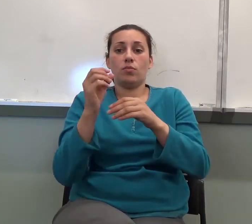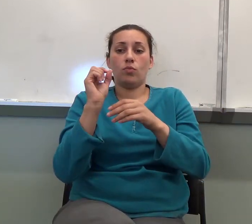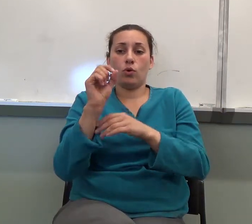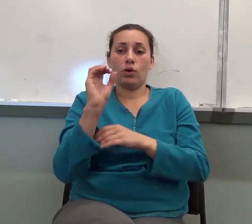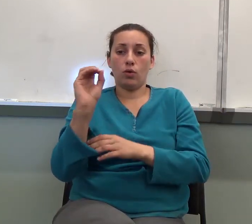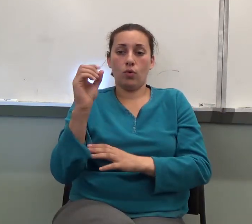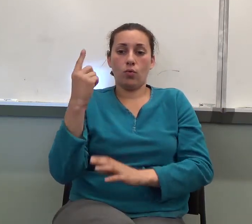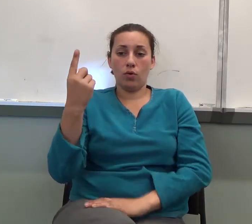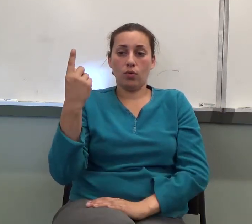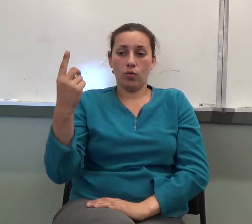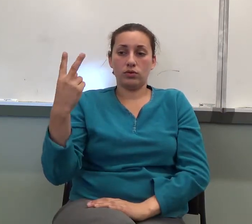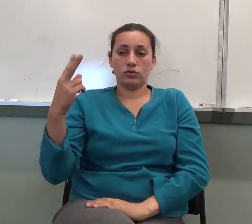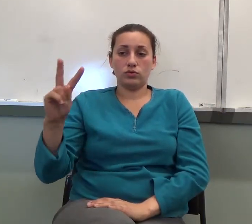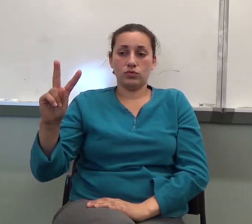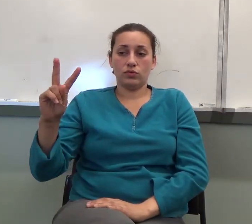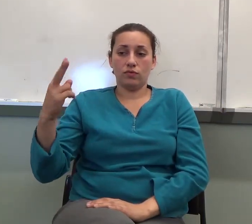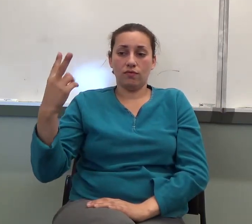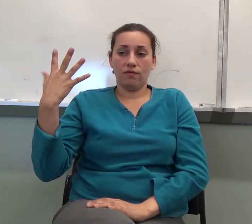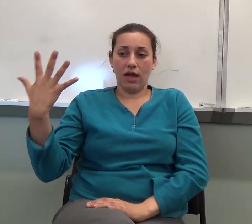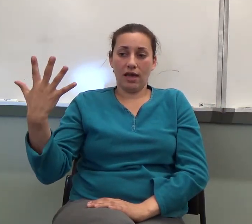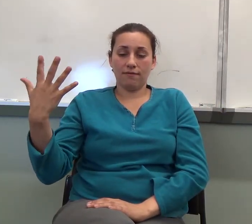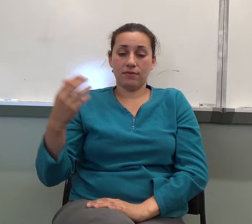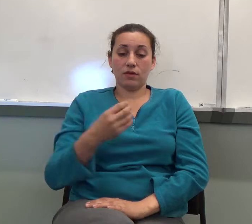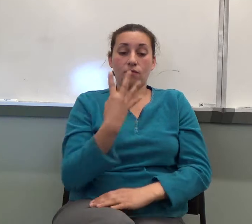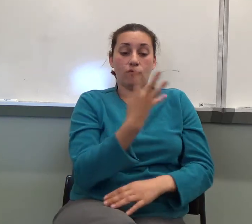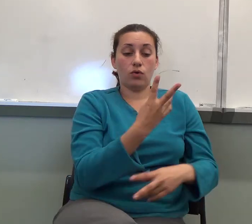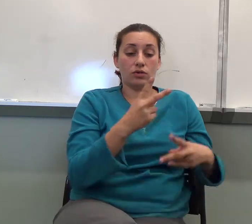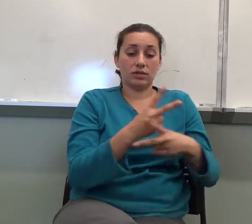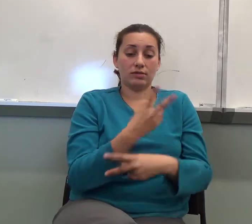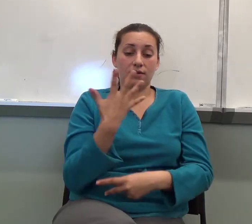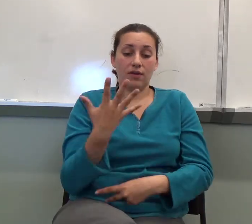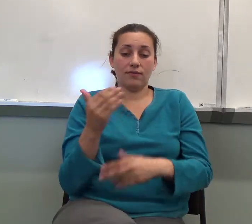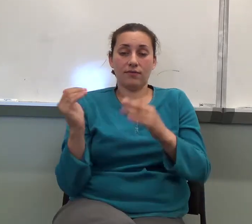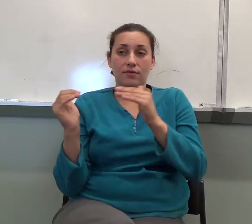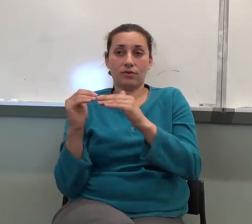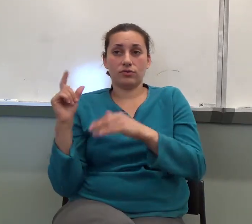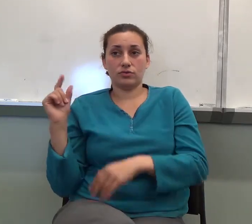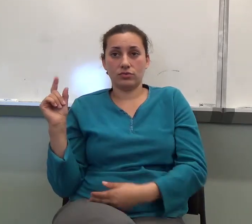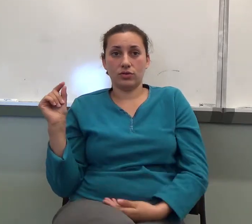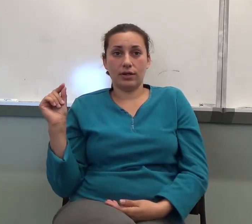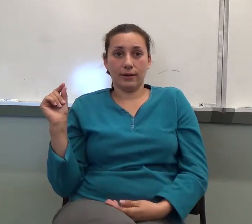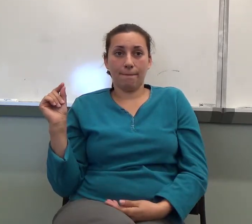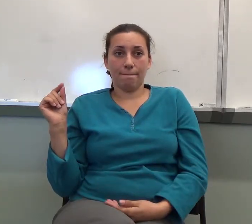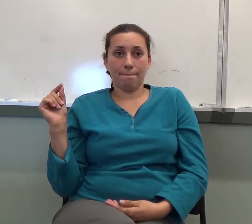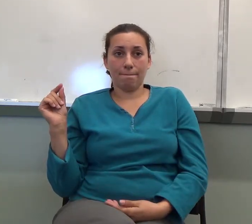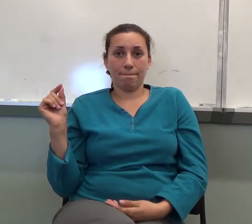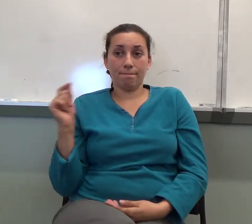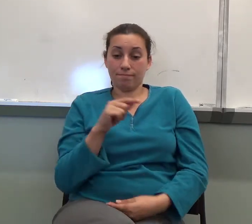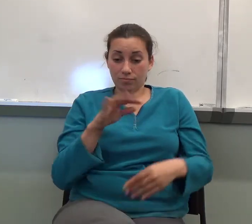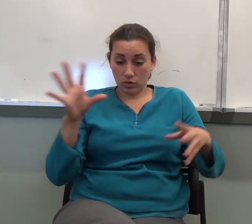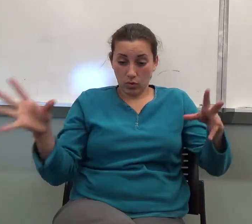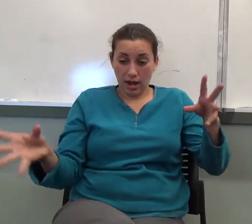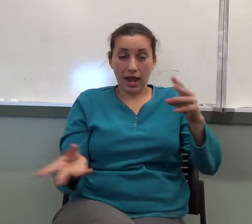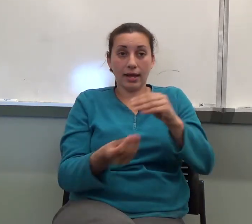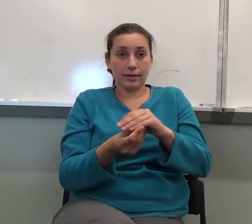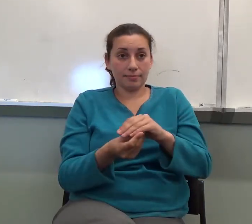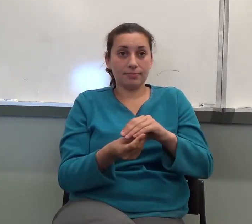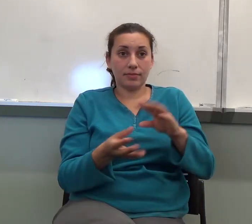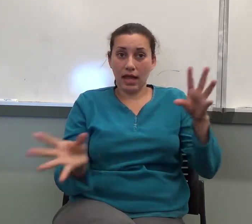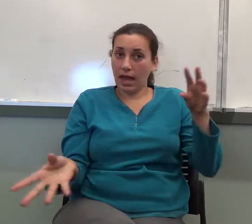0.01125. And 4 times 5 is 20. Now you can go ahead and add those two also, that's easy enough,